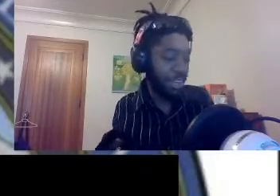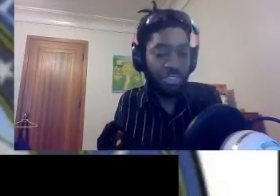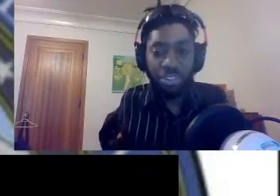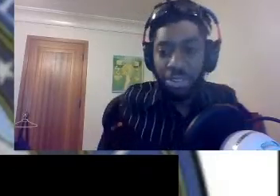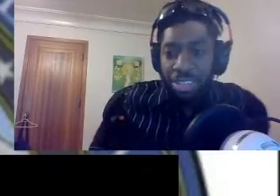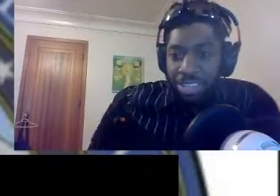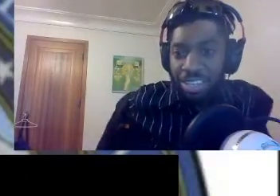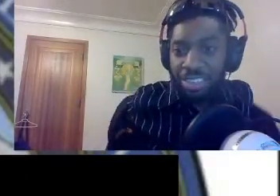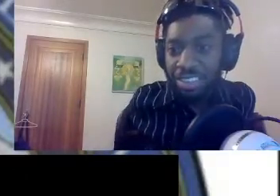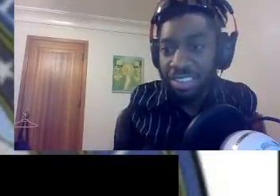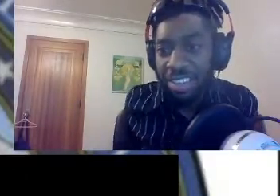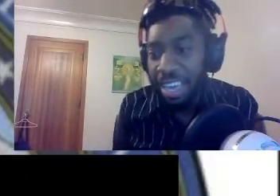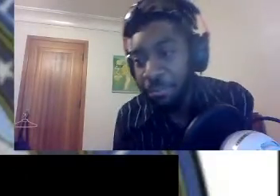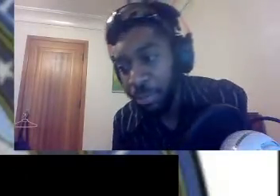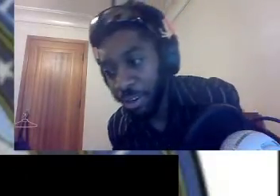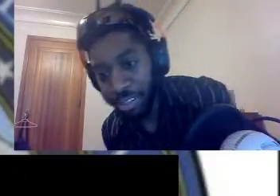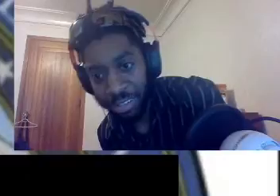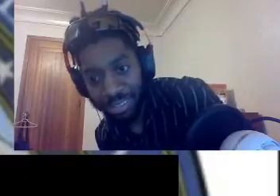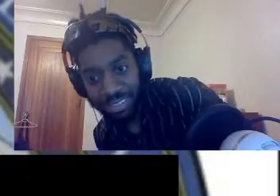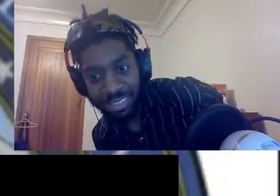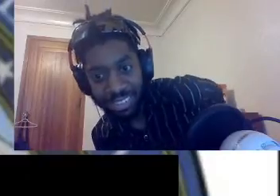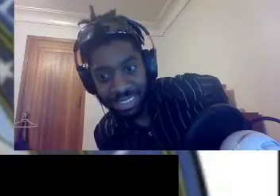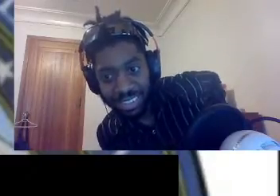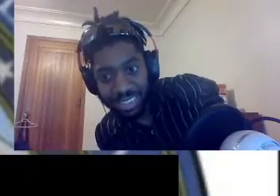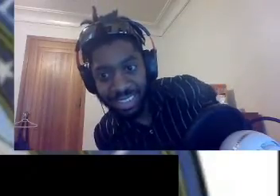being professional. This is the after party.